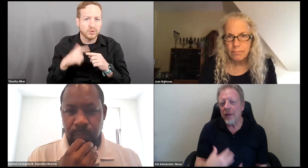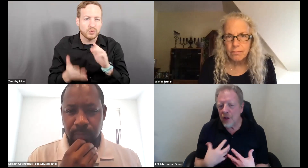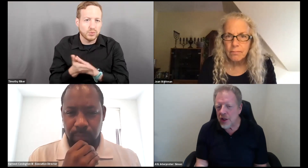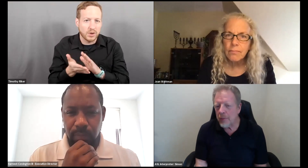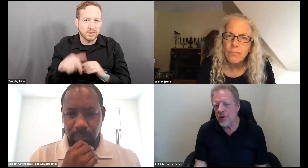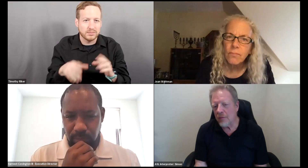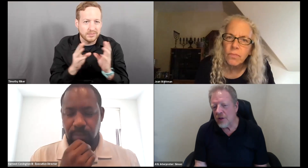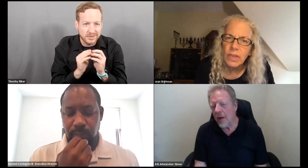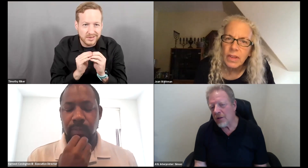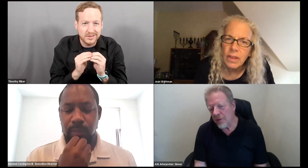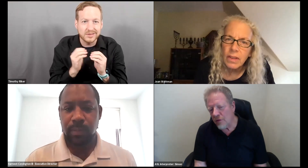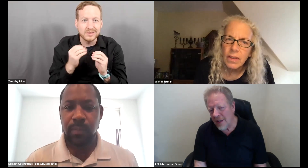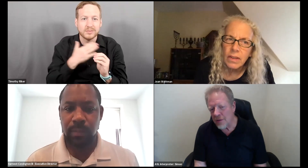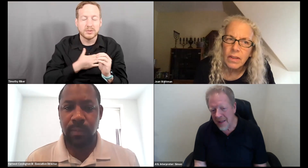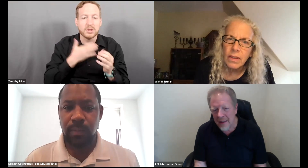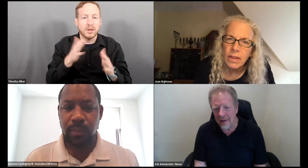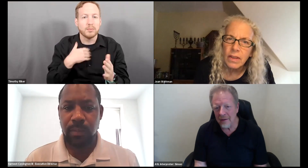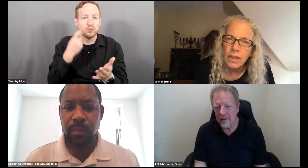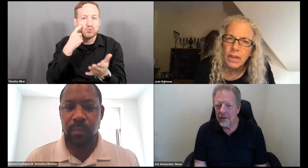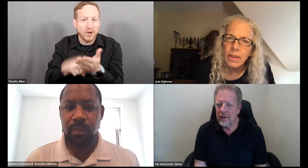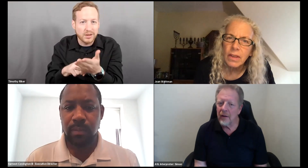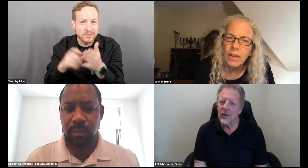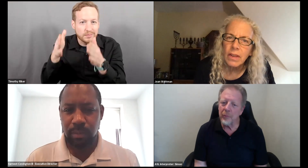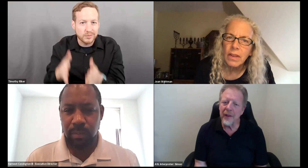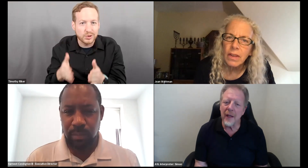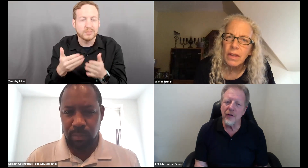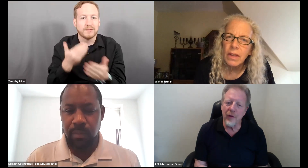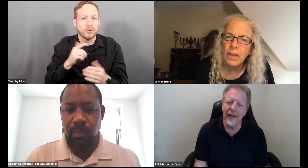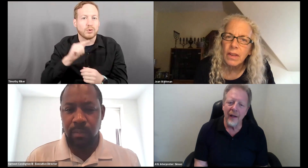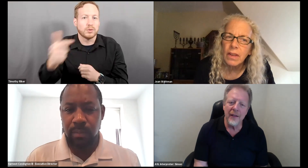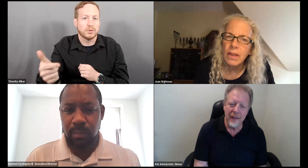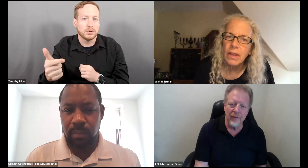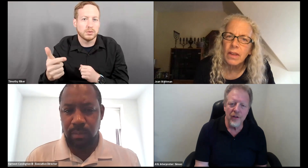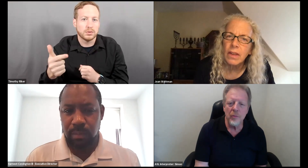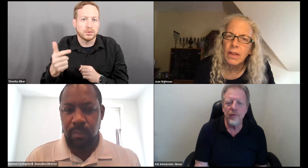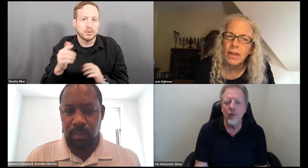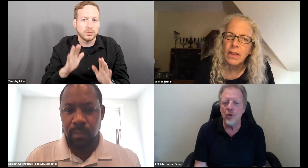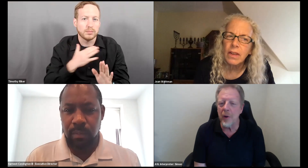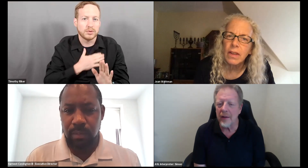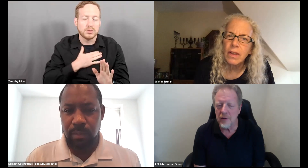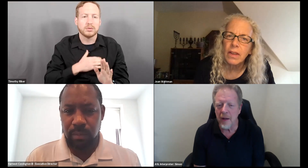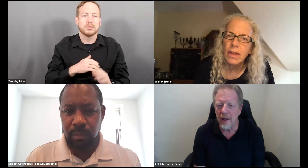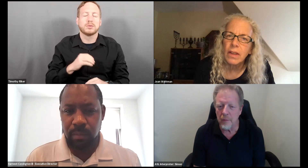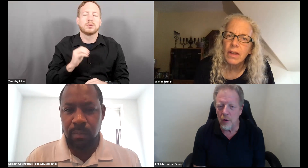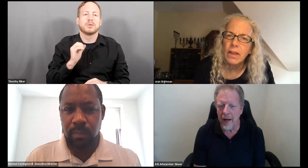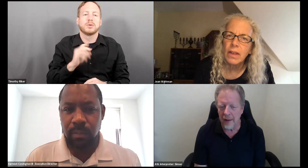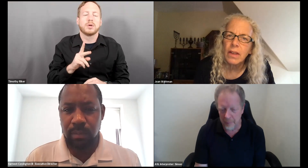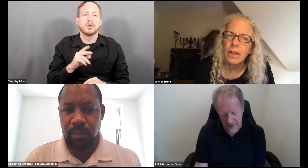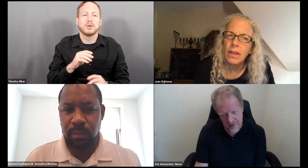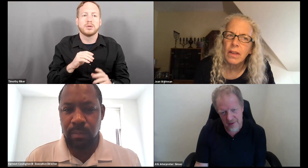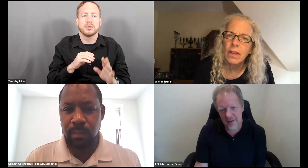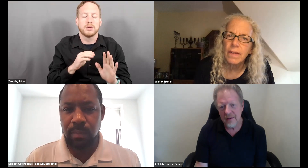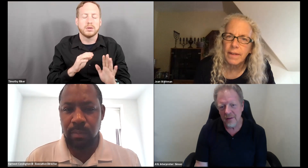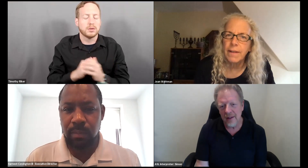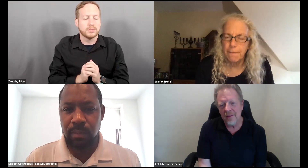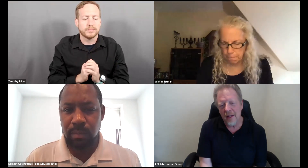Yeah, because I'm the chairperson. I'm responsible to run this meeting. You know, so please let me recognize the individual before you spotlight them automatically,